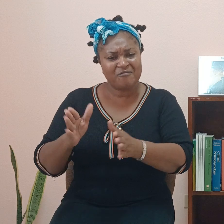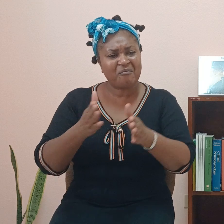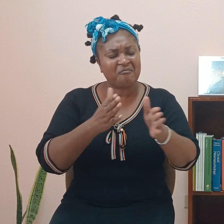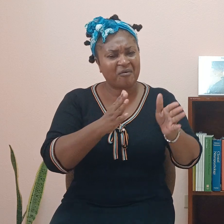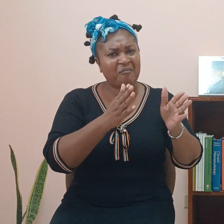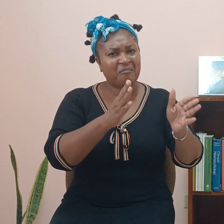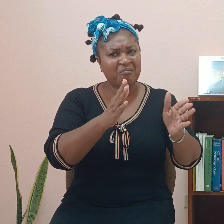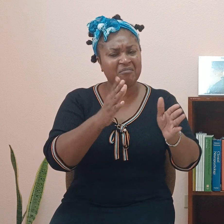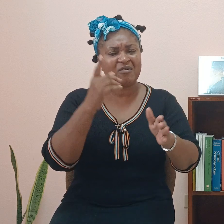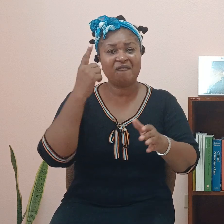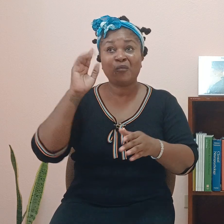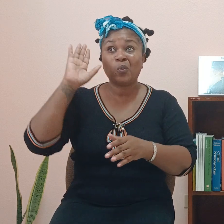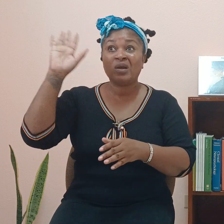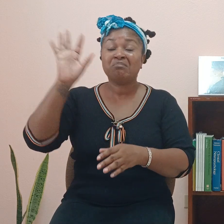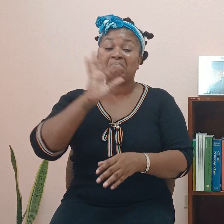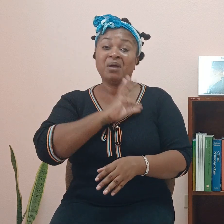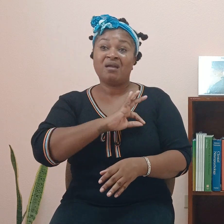sake of His good name.